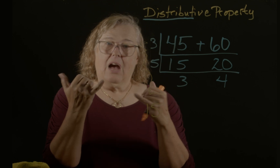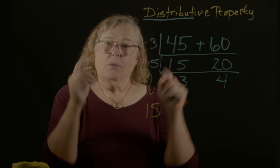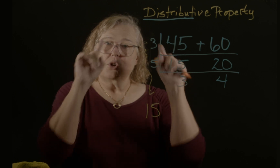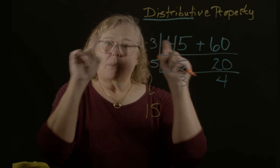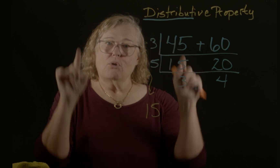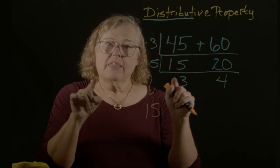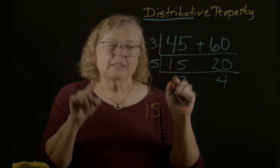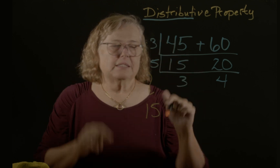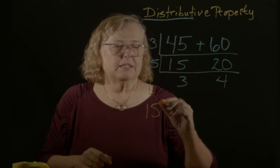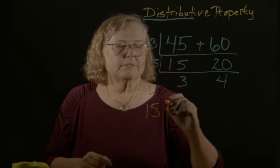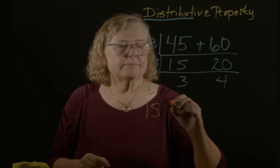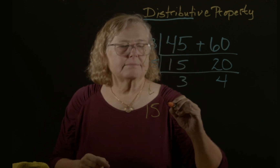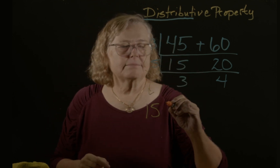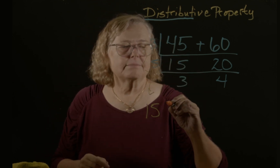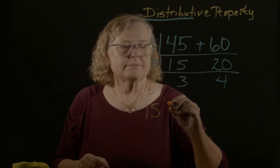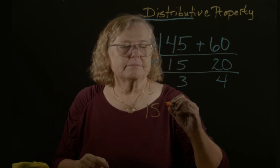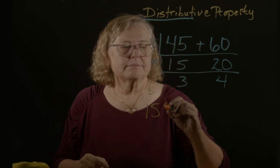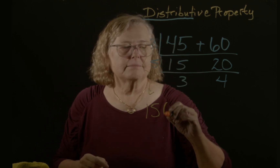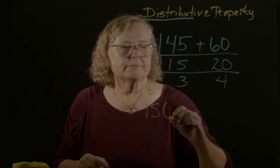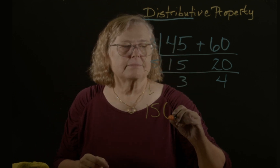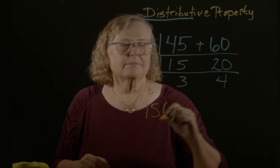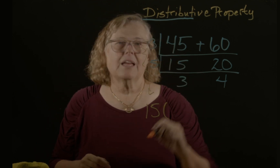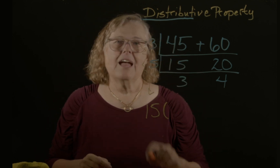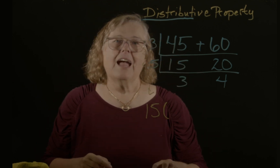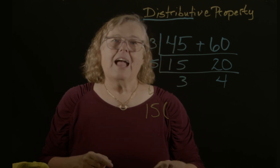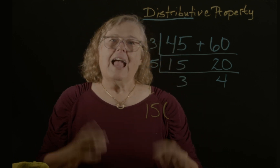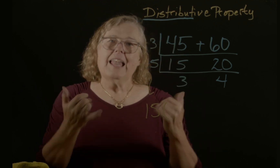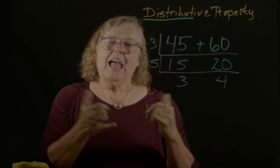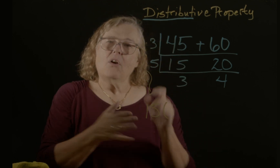3 times 5 equals 15. And now I'm going to use some parentheses.